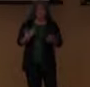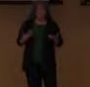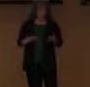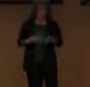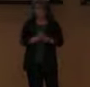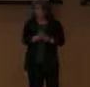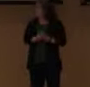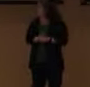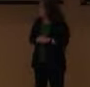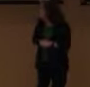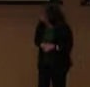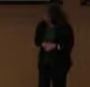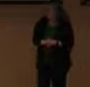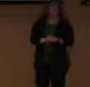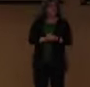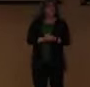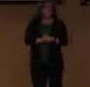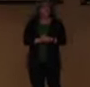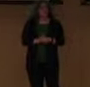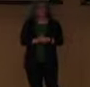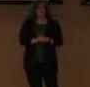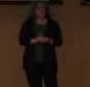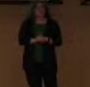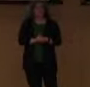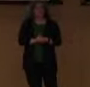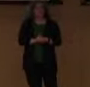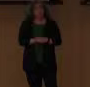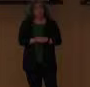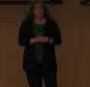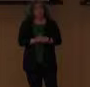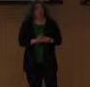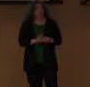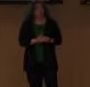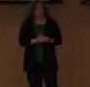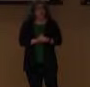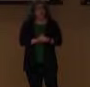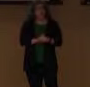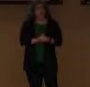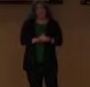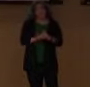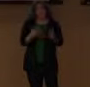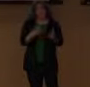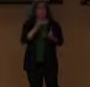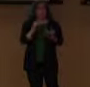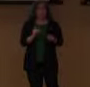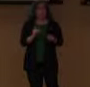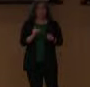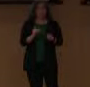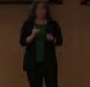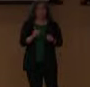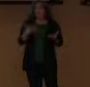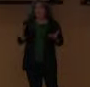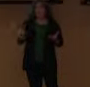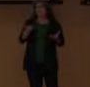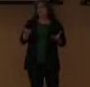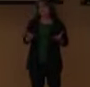so that students are successful. Secondly, we've noticed that there are challenges relating to